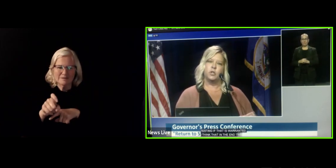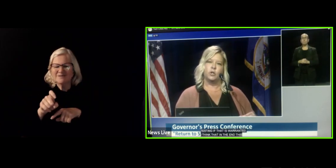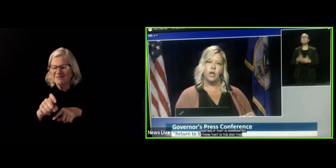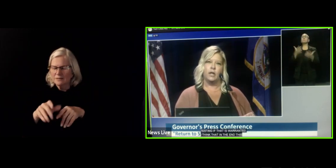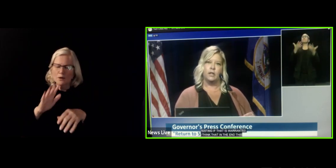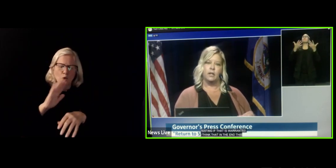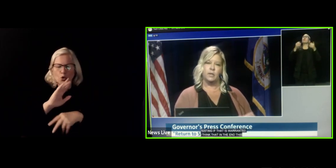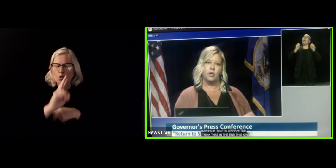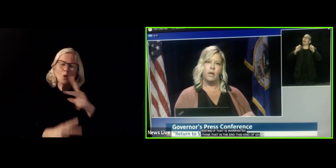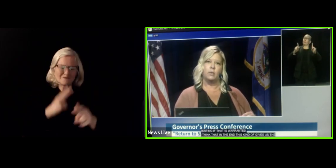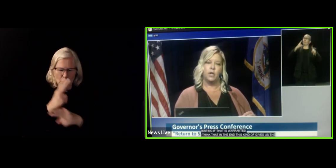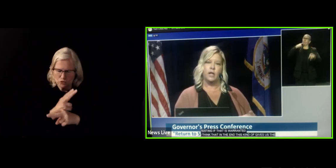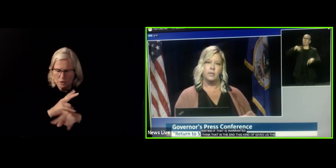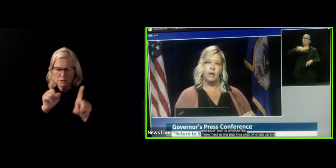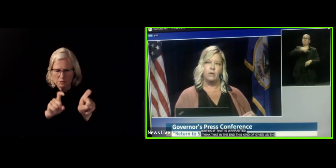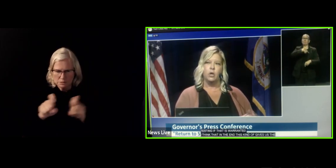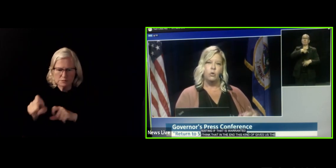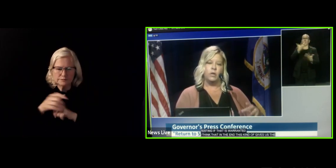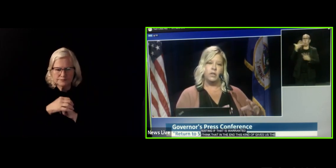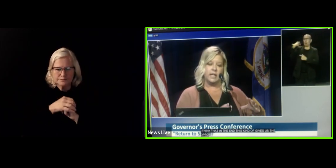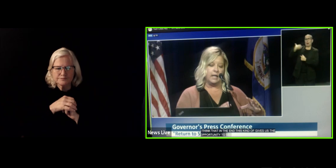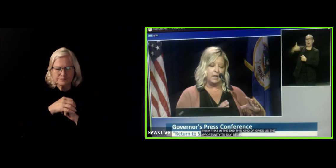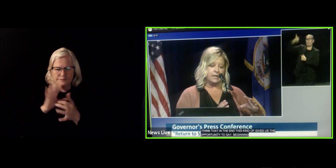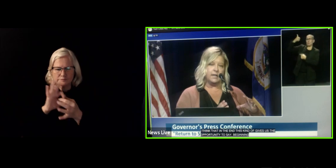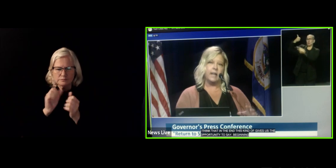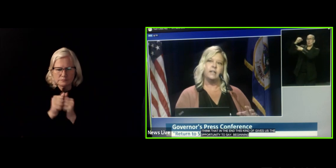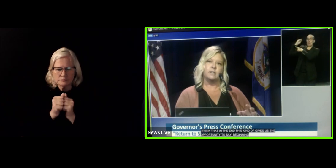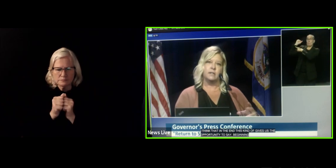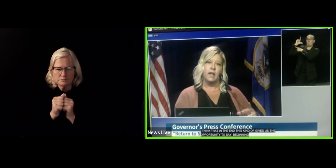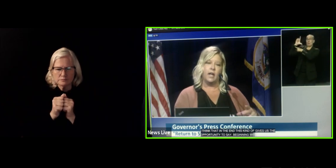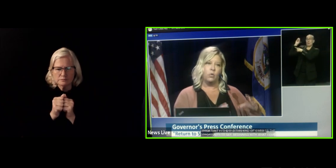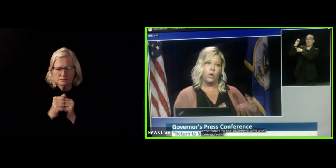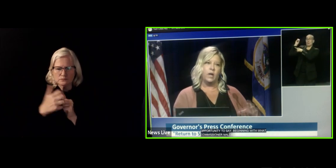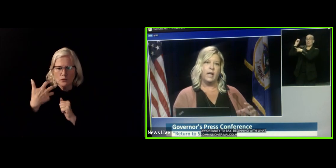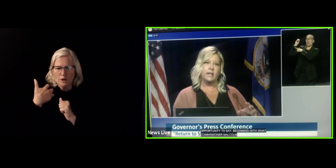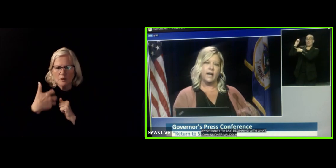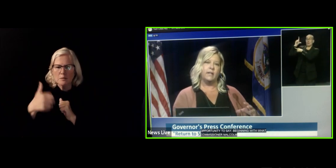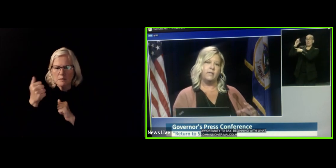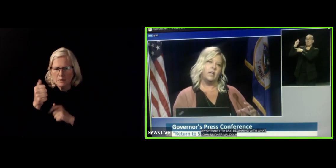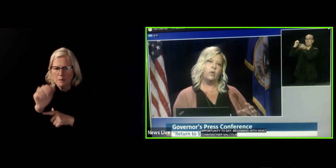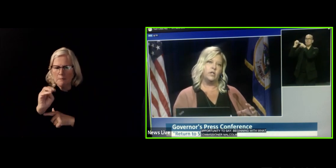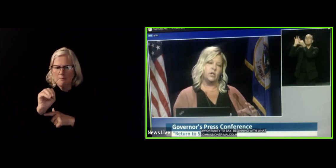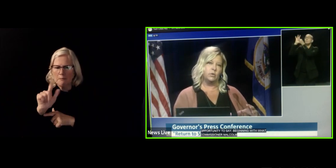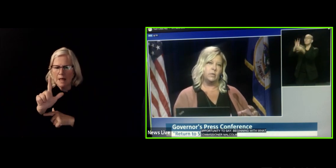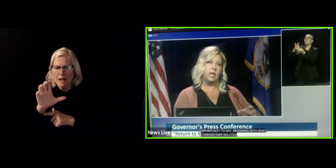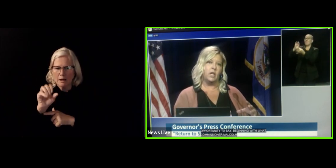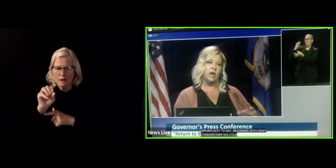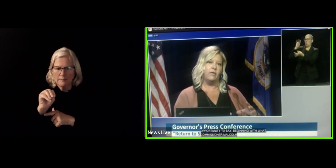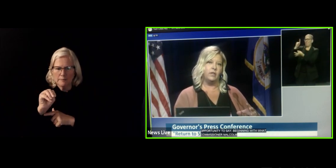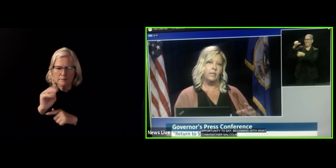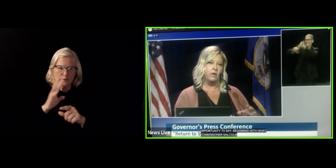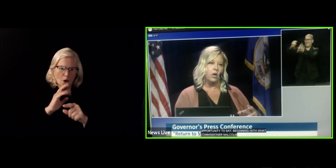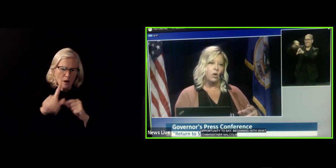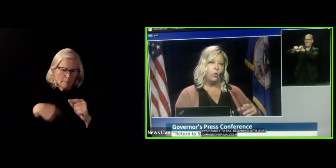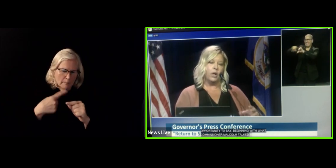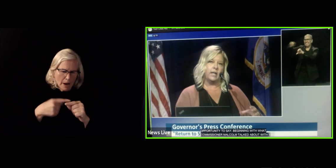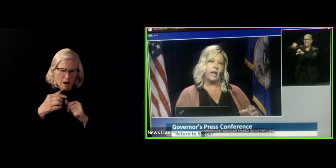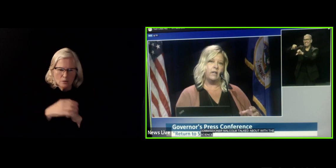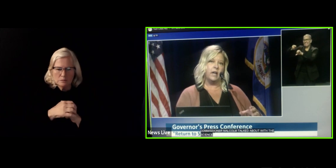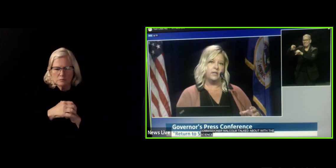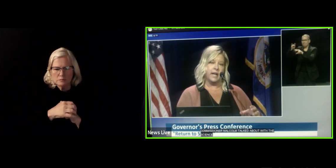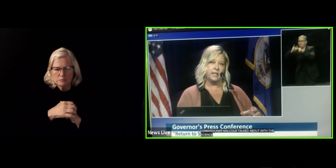Commissioner Malcolm talked about with the science, and on one side of the equation is really being thoughtful about what